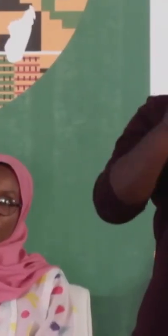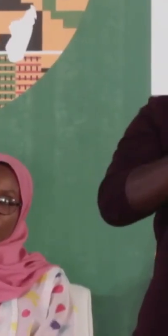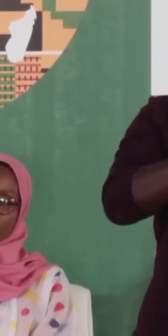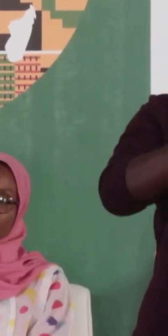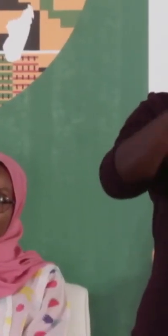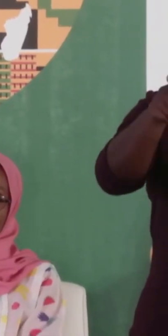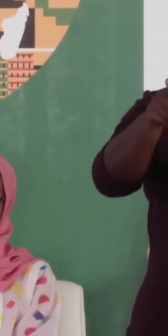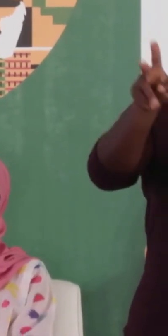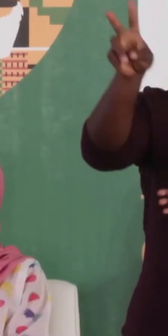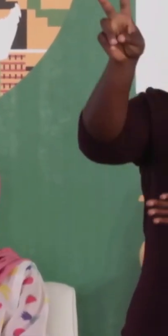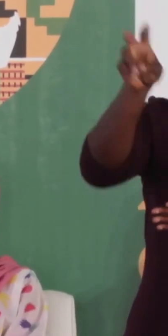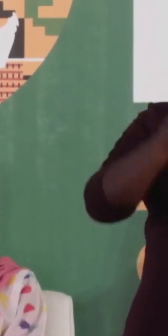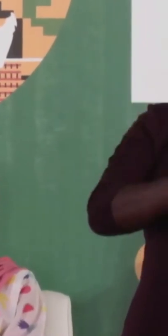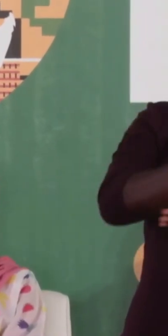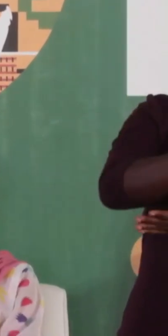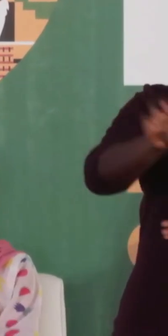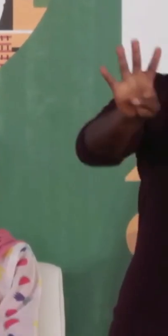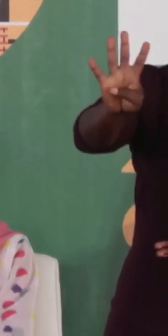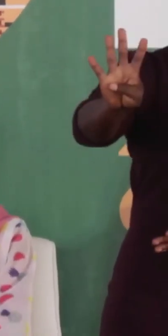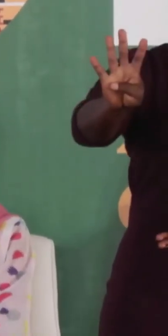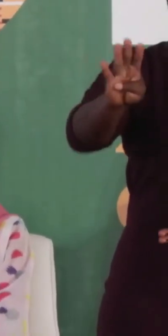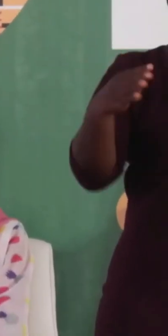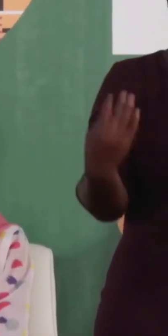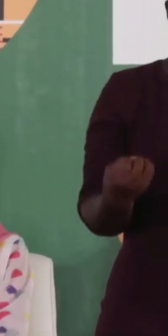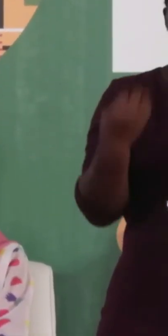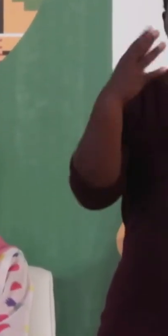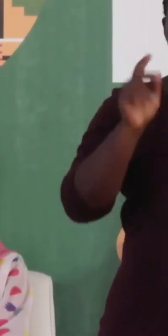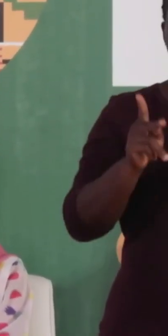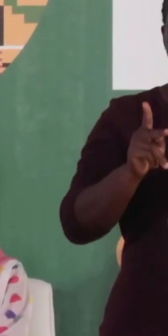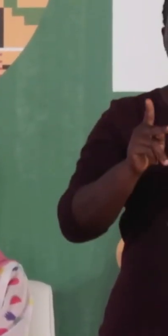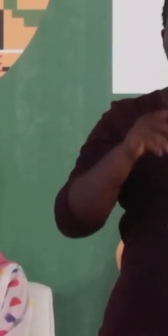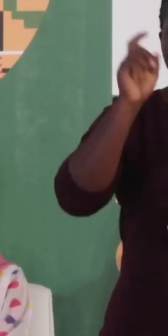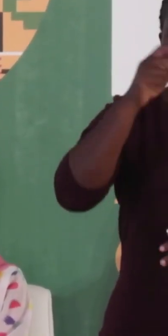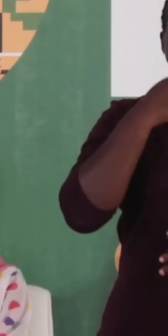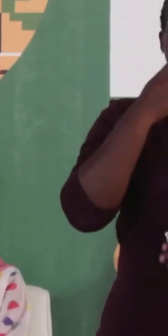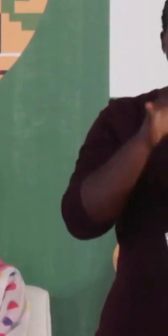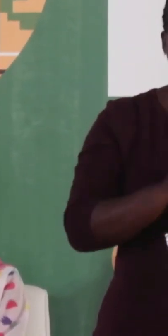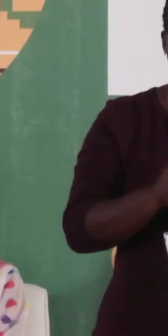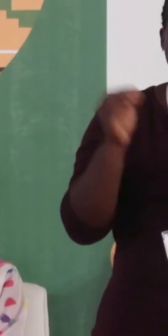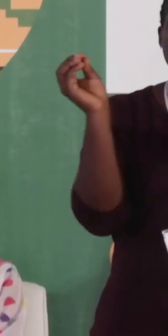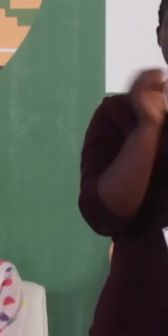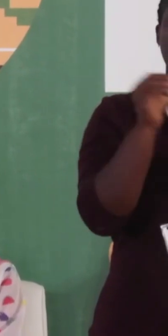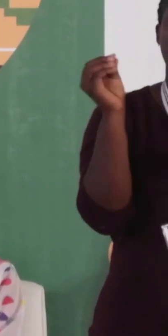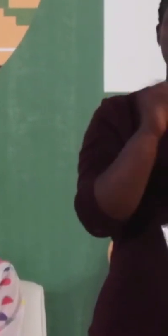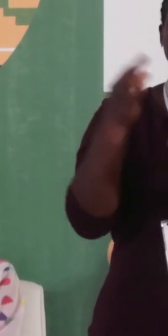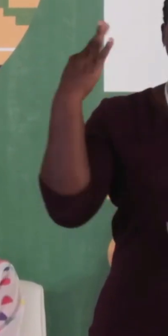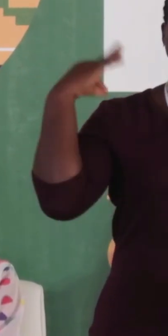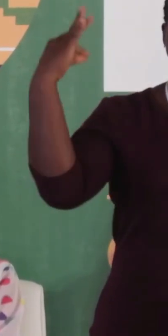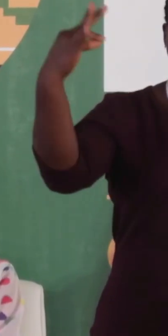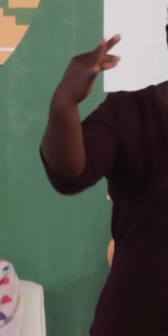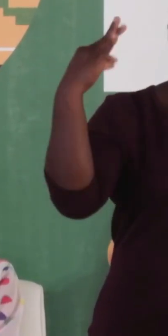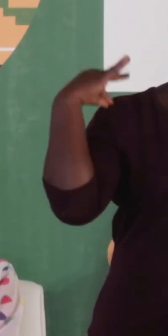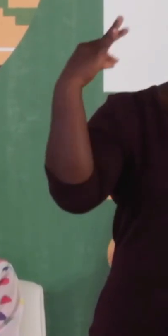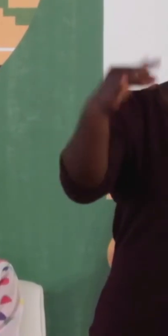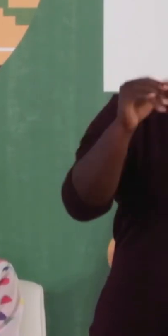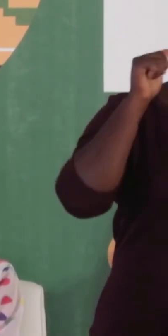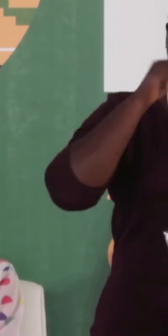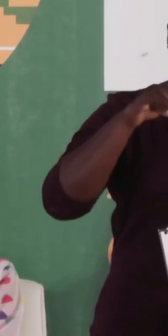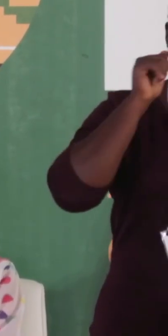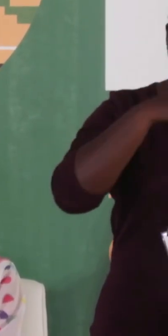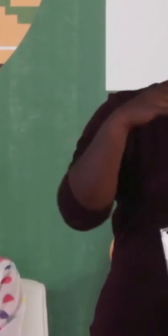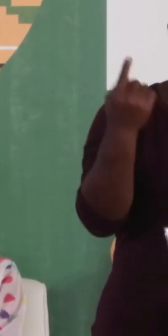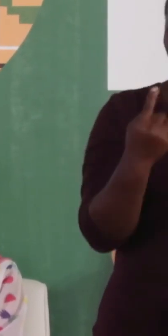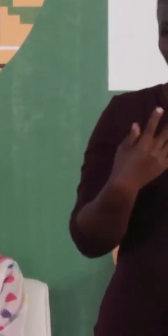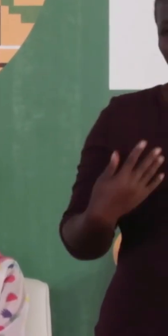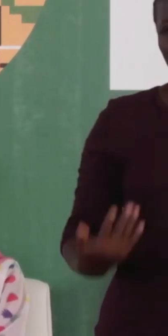2004, I really would like to say a lot of these volunteers are women. And the gender activist in me says they get